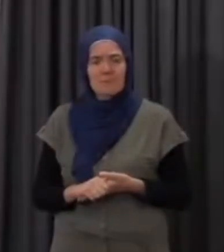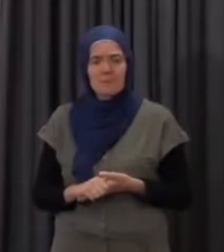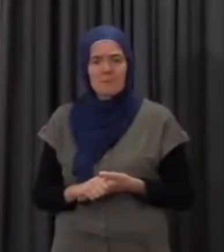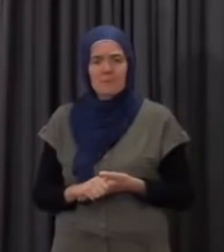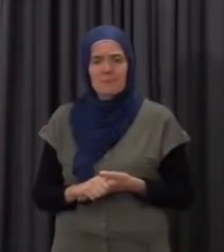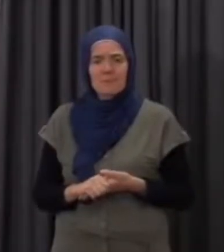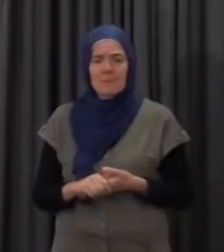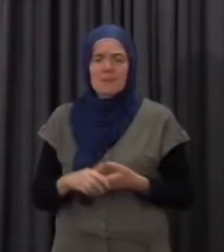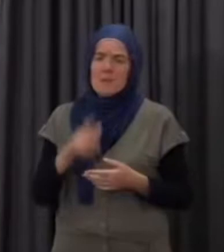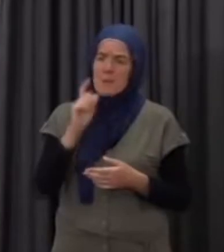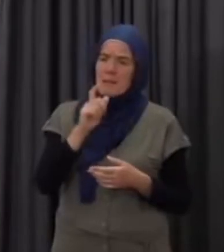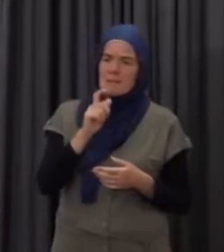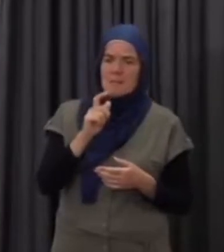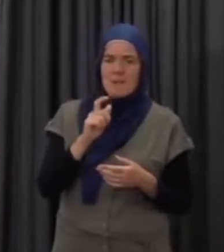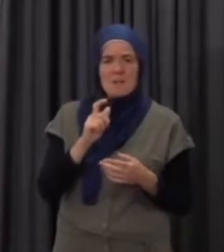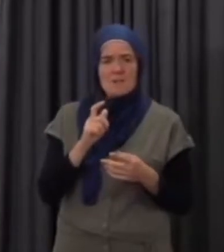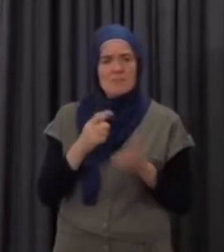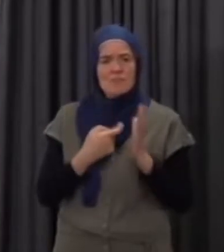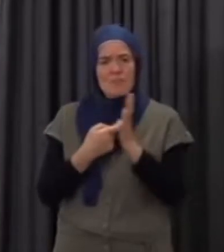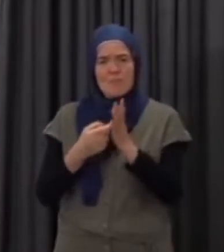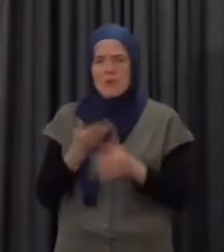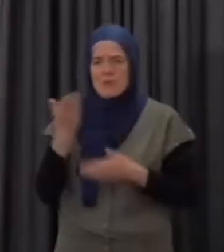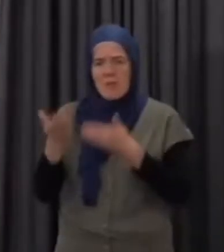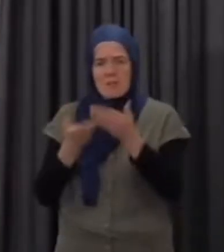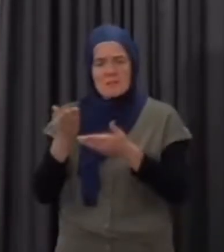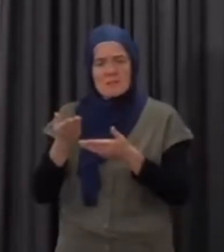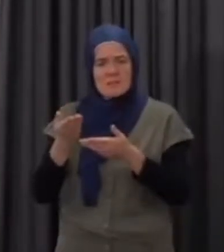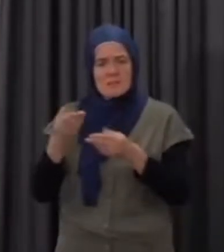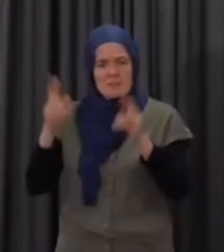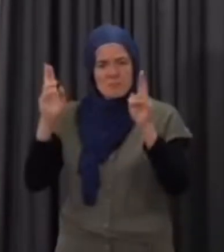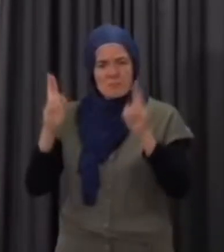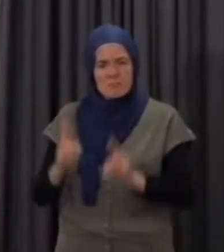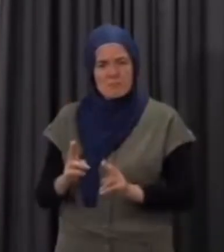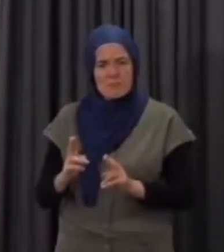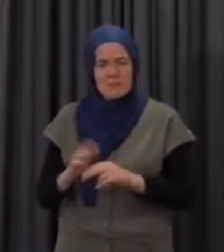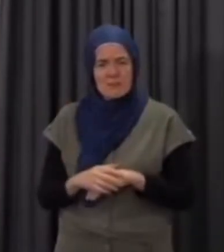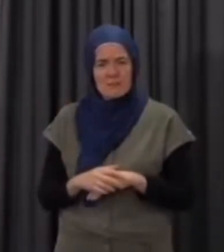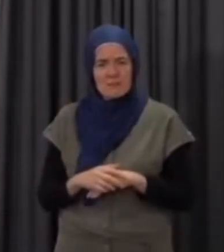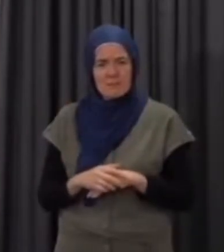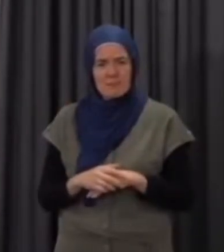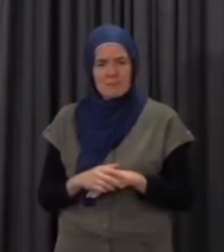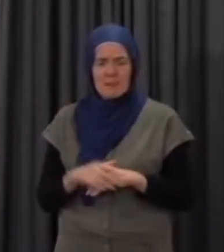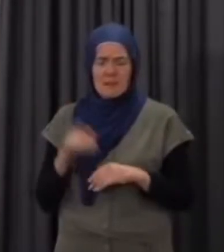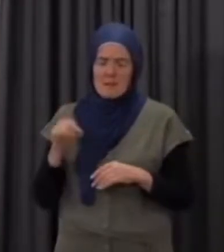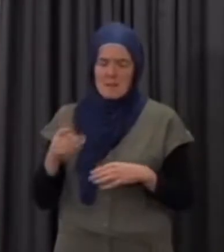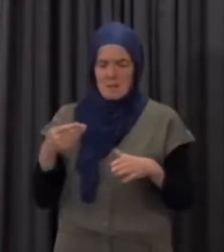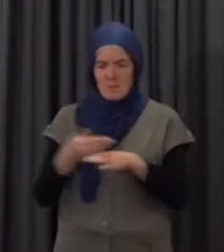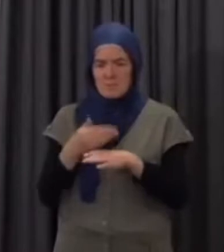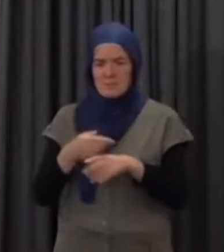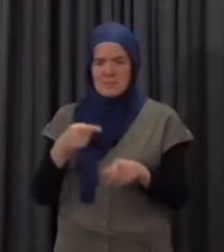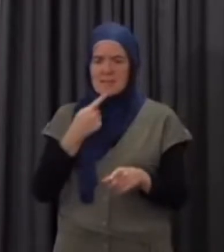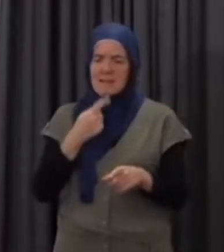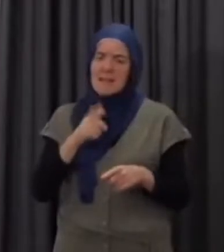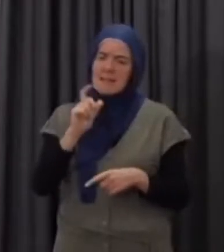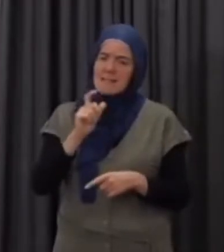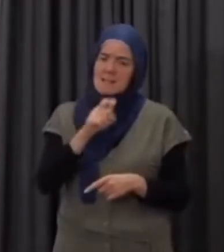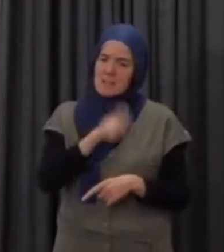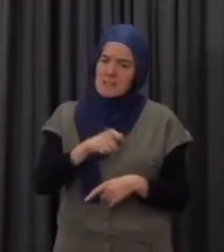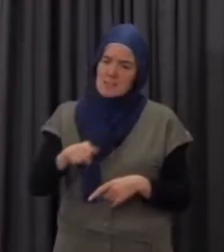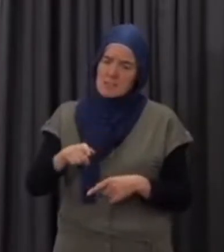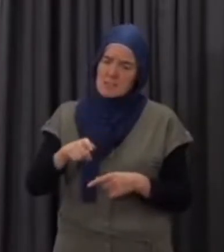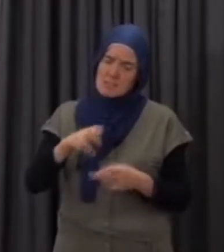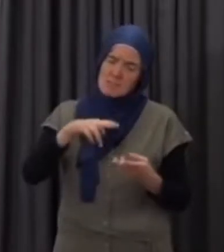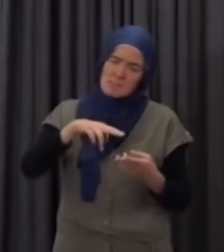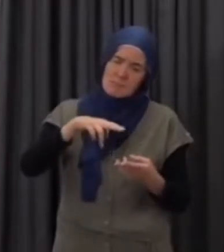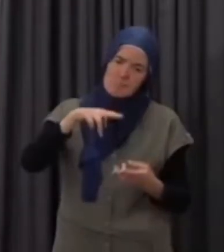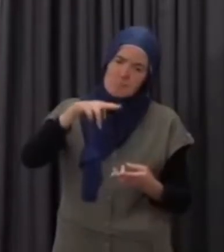referrals, I was able to see that our operational data was showing that there were more cancer patients now coming through on our waiting lists. I think that is a sign of